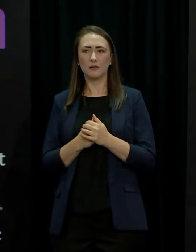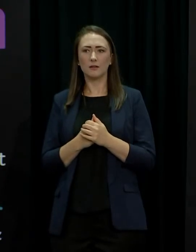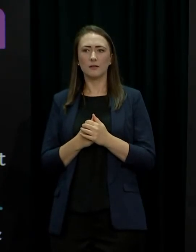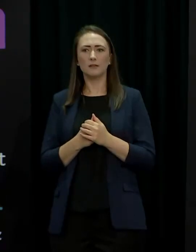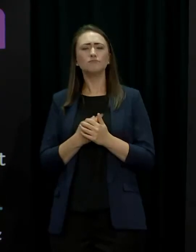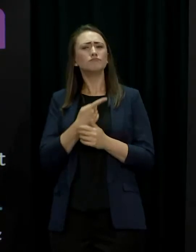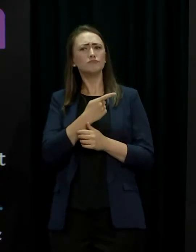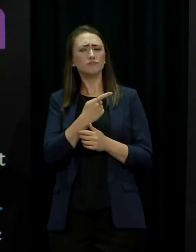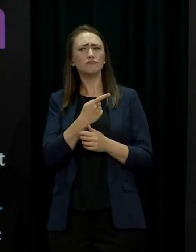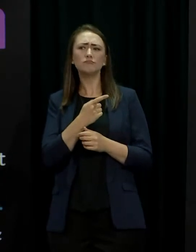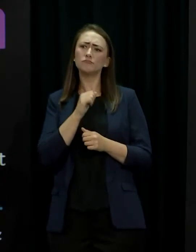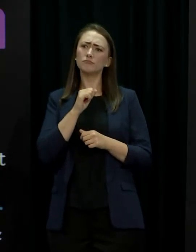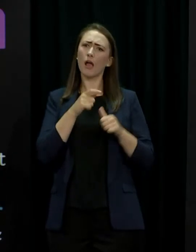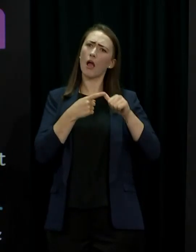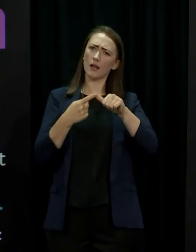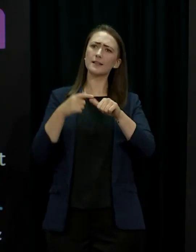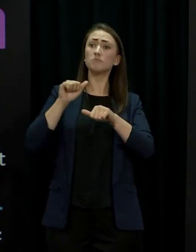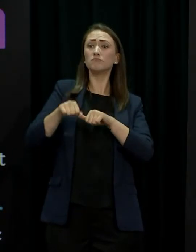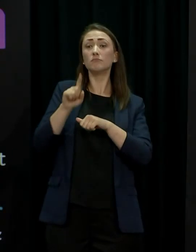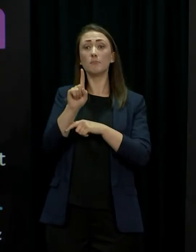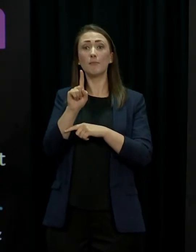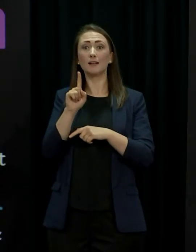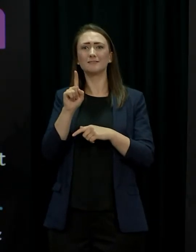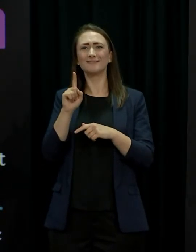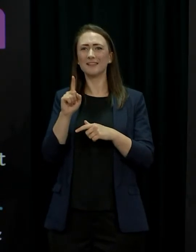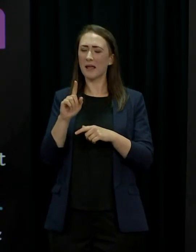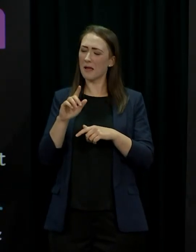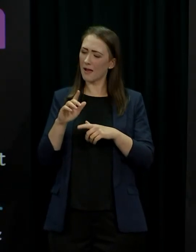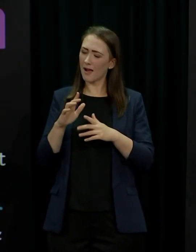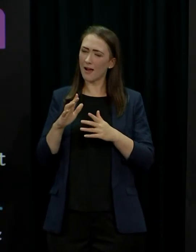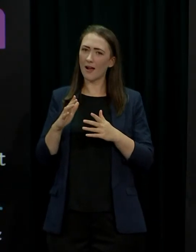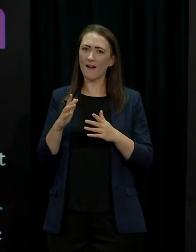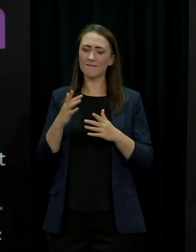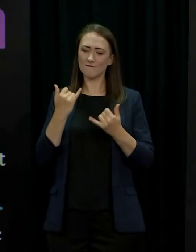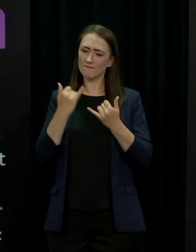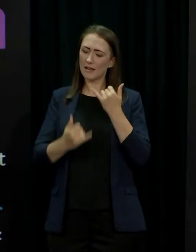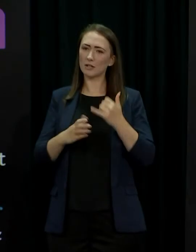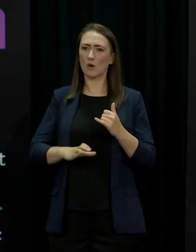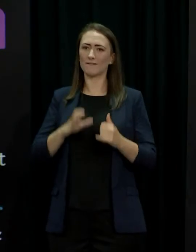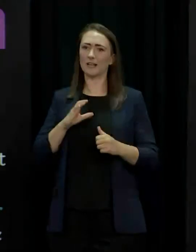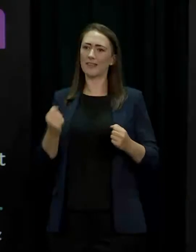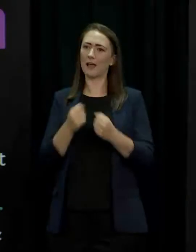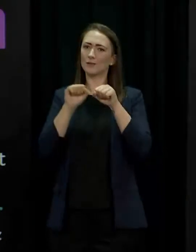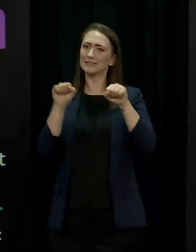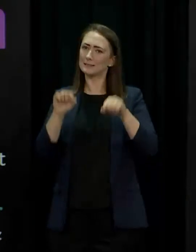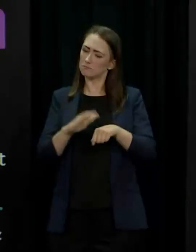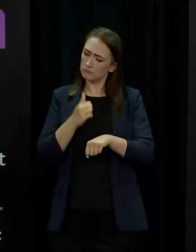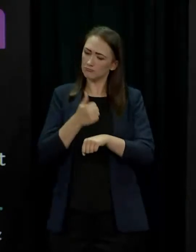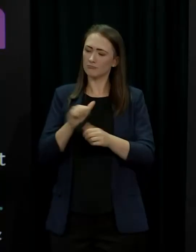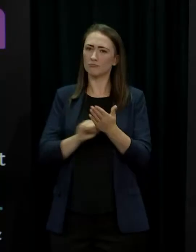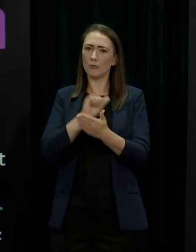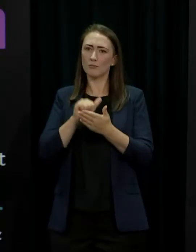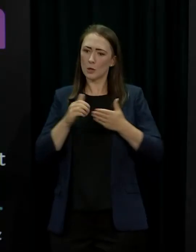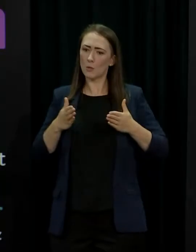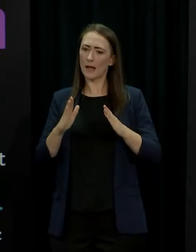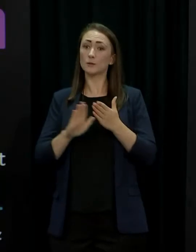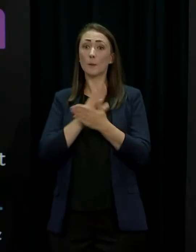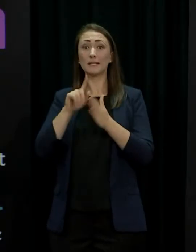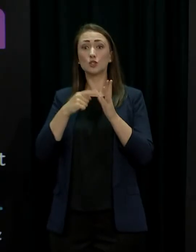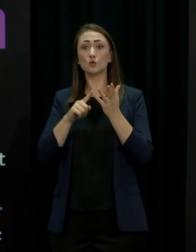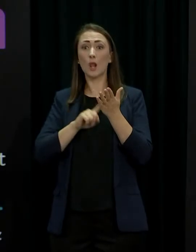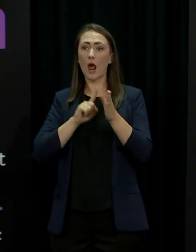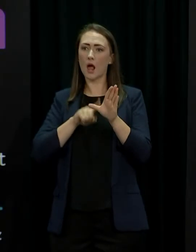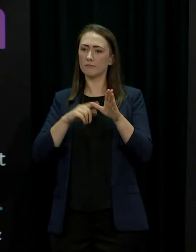set up to do its new role in the system from 1 July. But it's an exciting opportunity for someone coming in to then